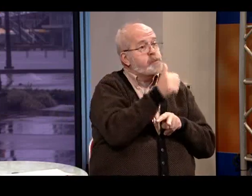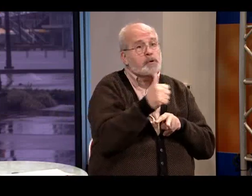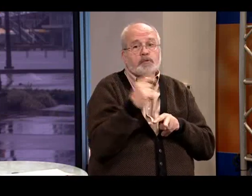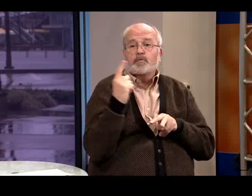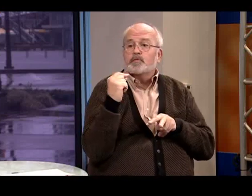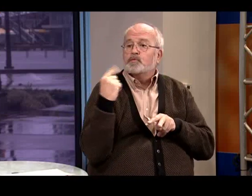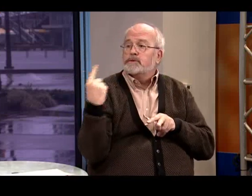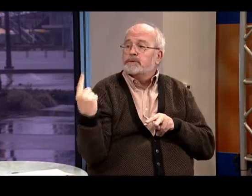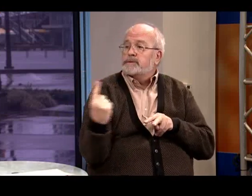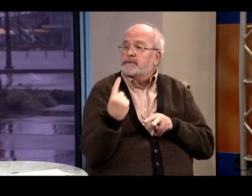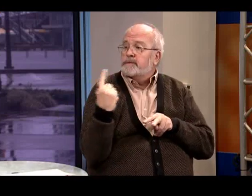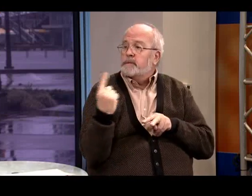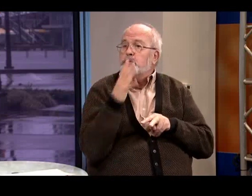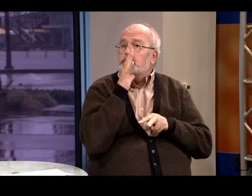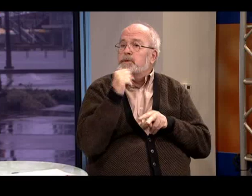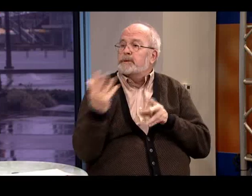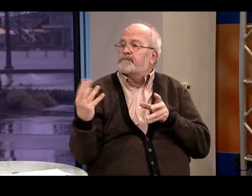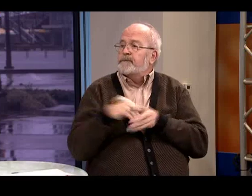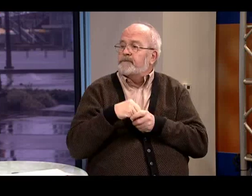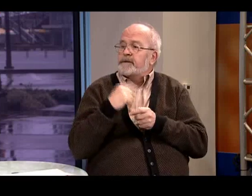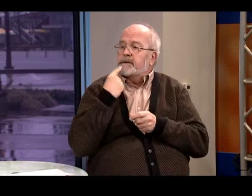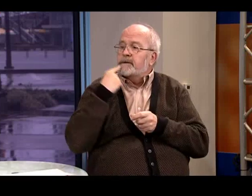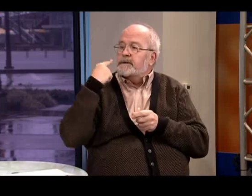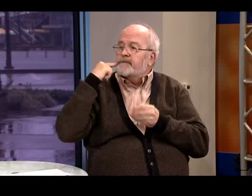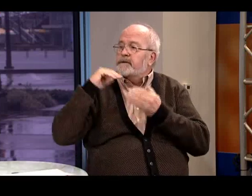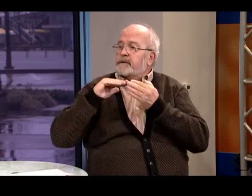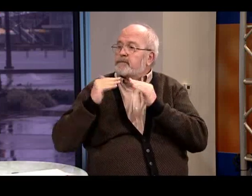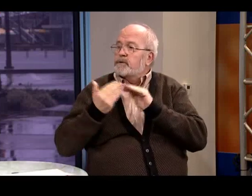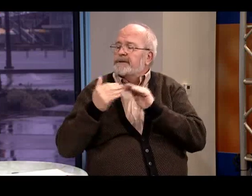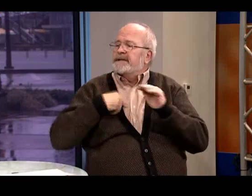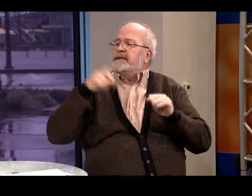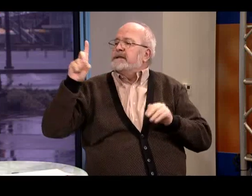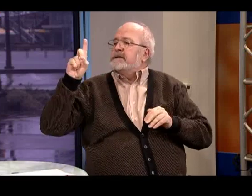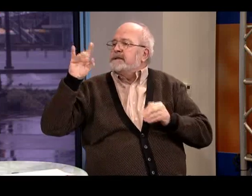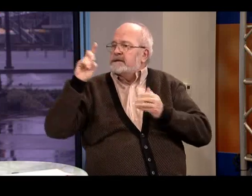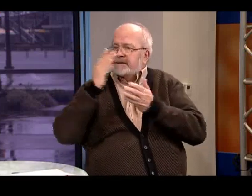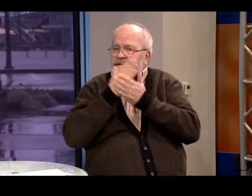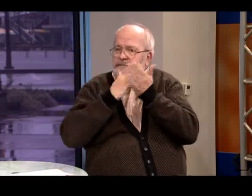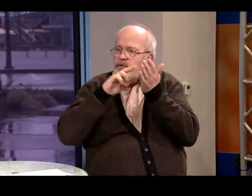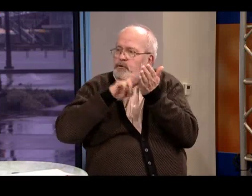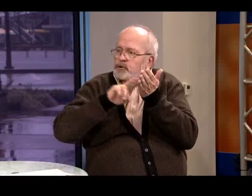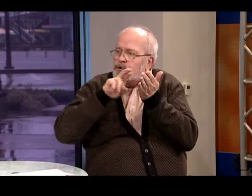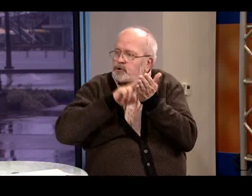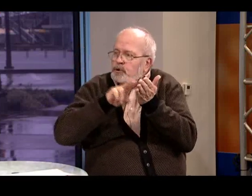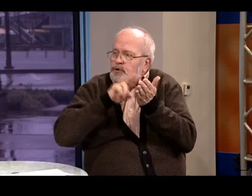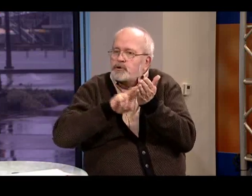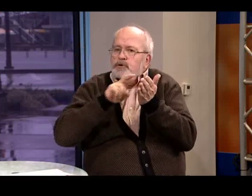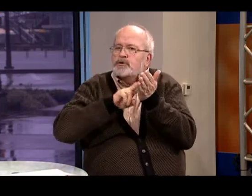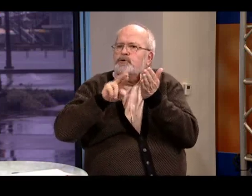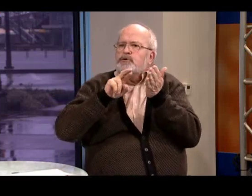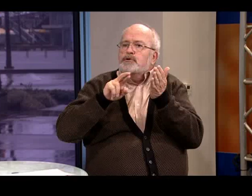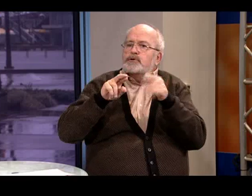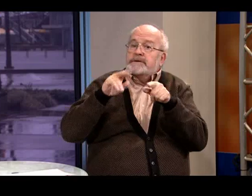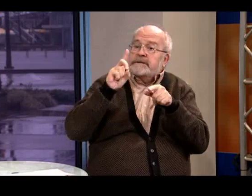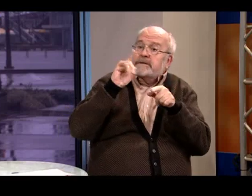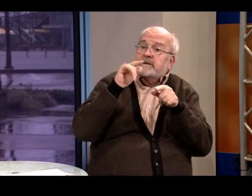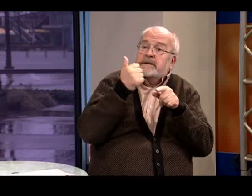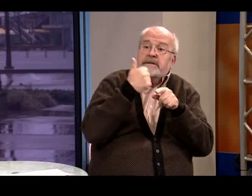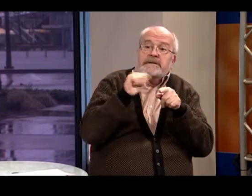When I had realized that the Congress was happening here, I figured out that I needed to do something. I had to get the deaf community involved. We